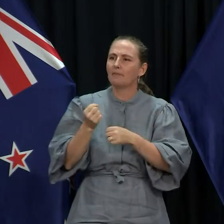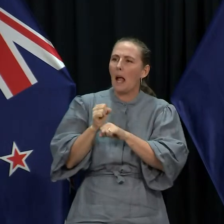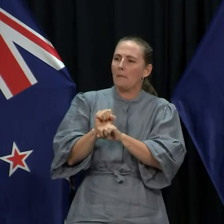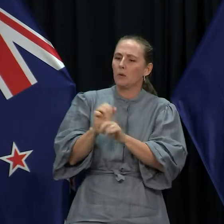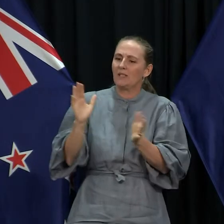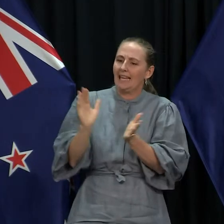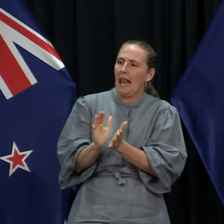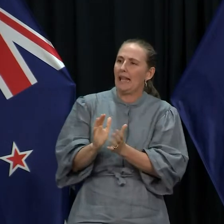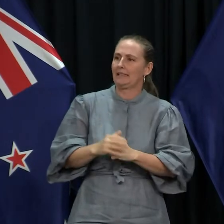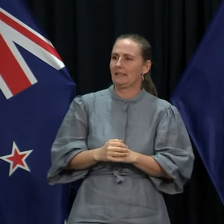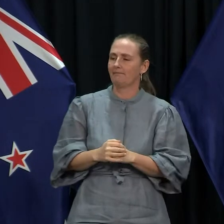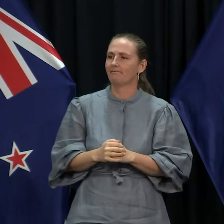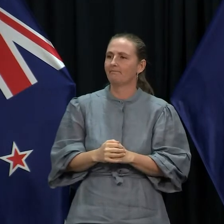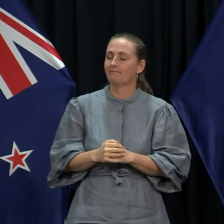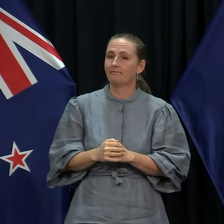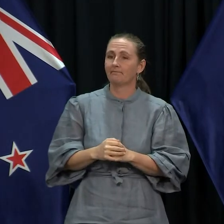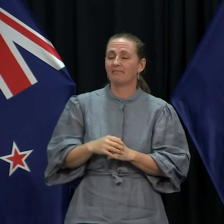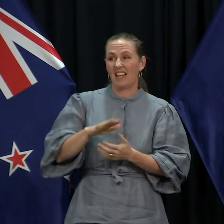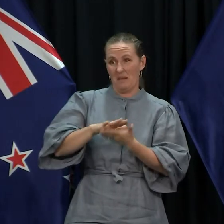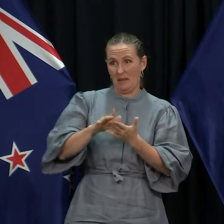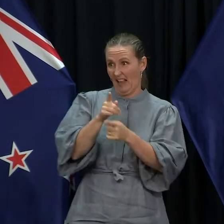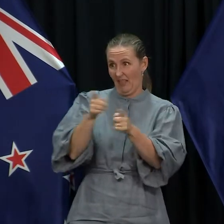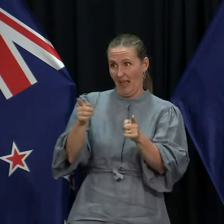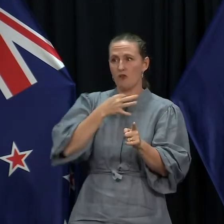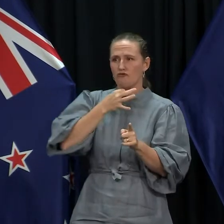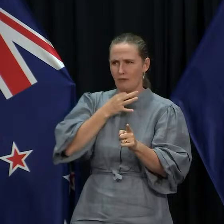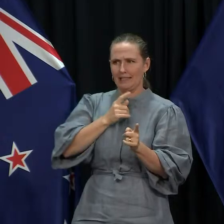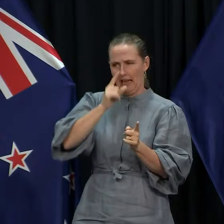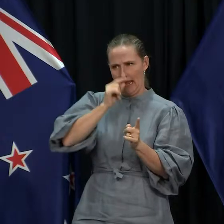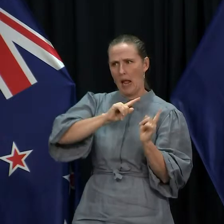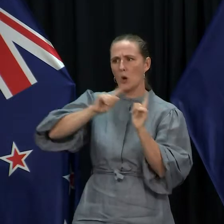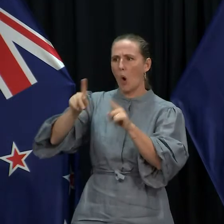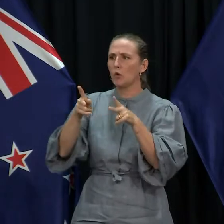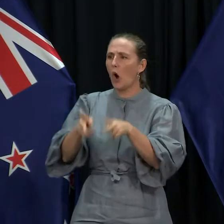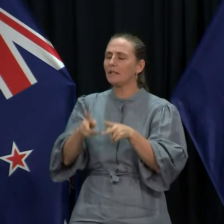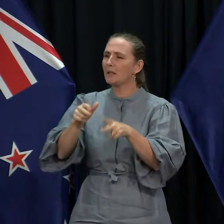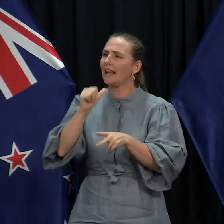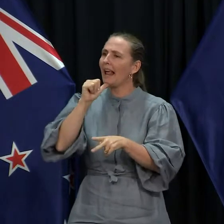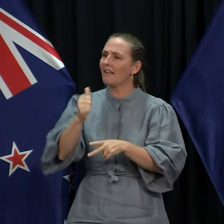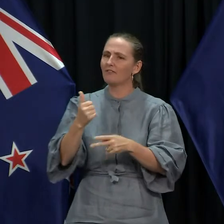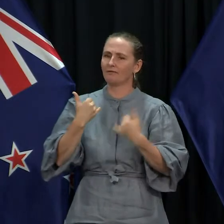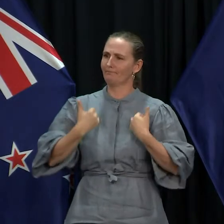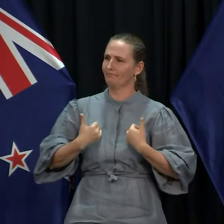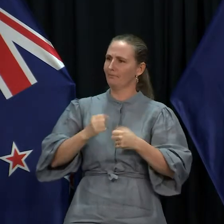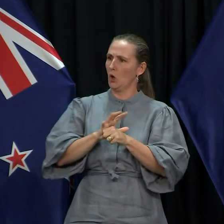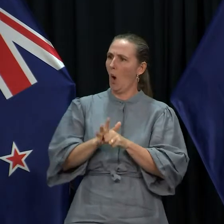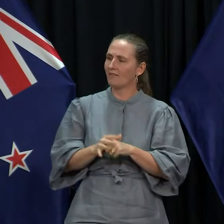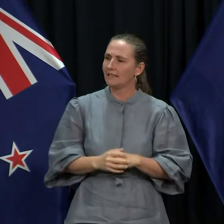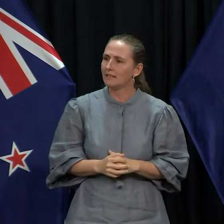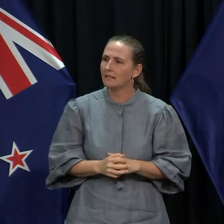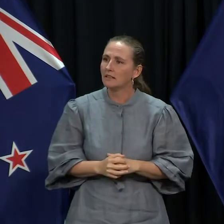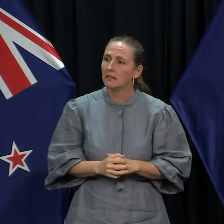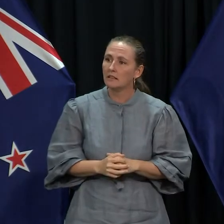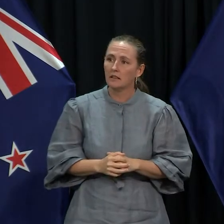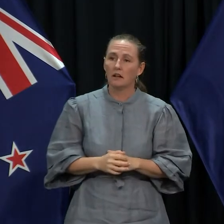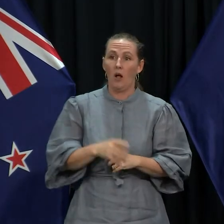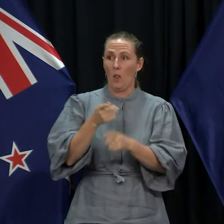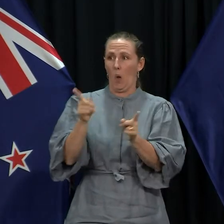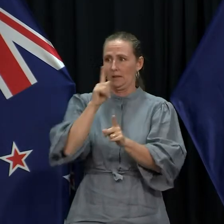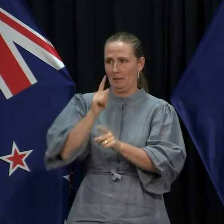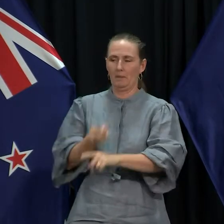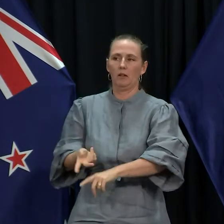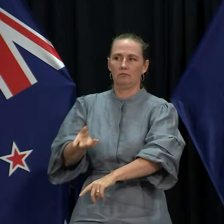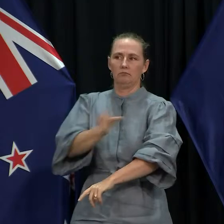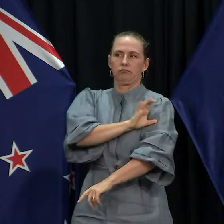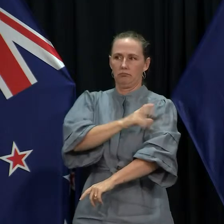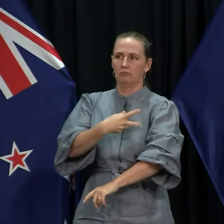more likely to be hospitalised or be seriously unwell if they get that waning immunity from their third dose. The advice that you're providing to ministers, does that